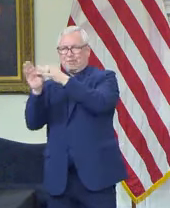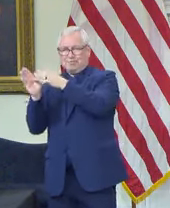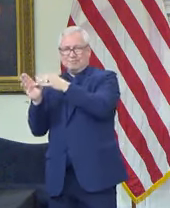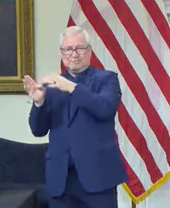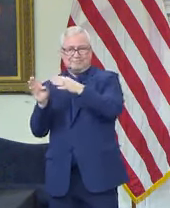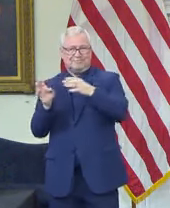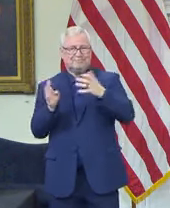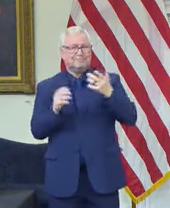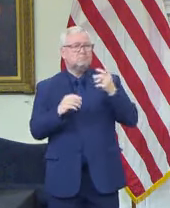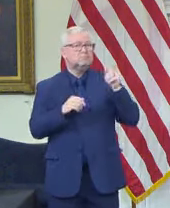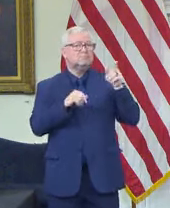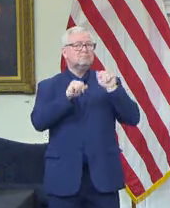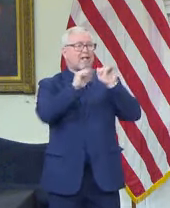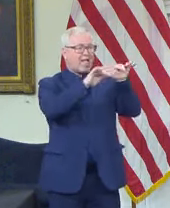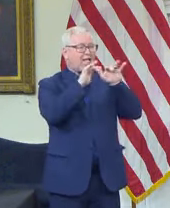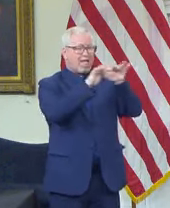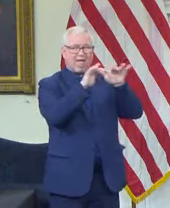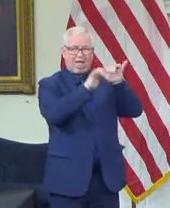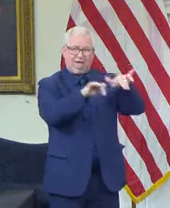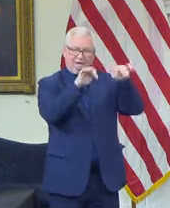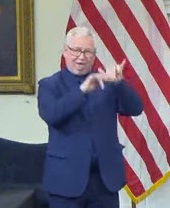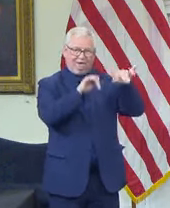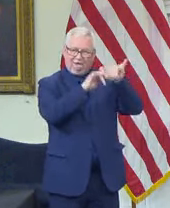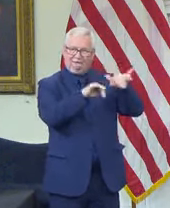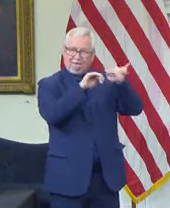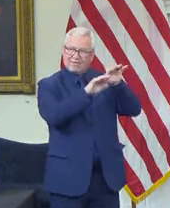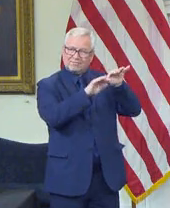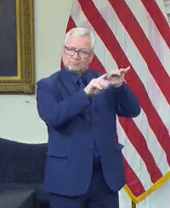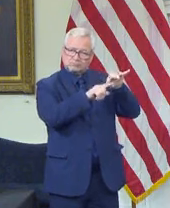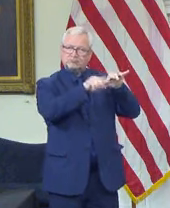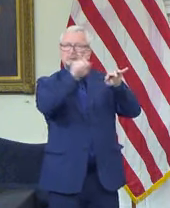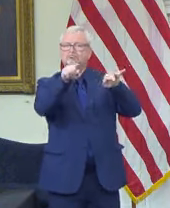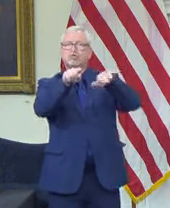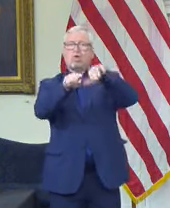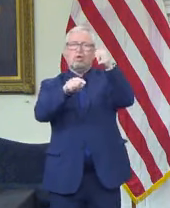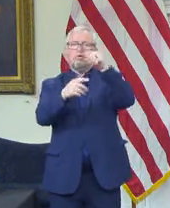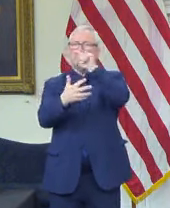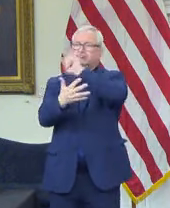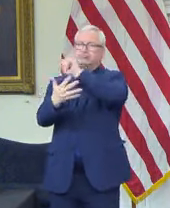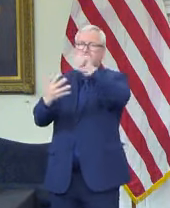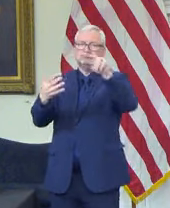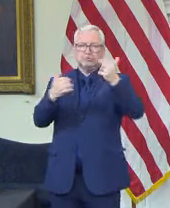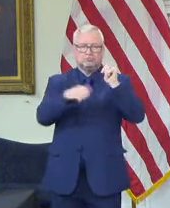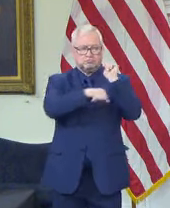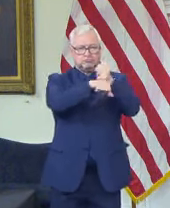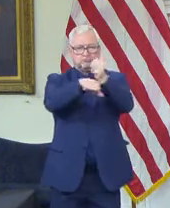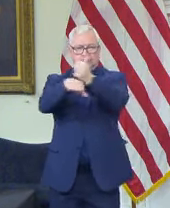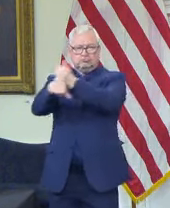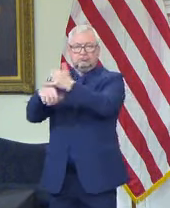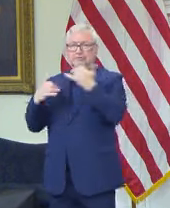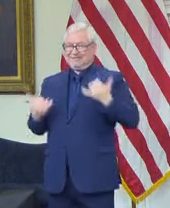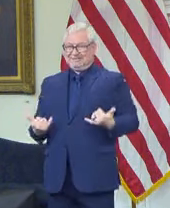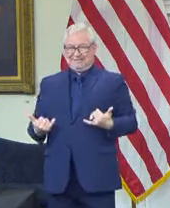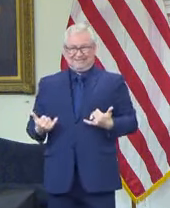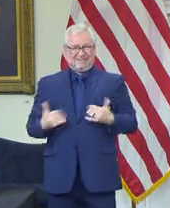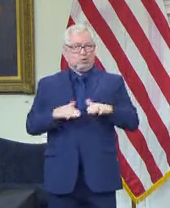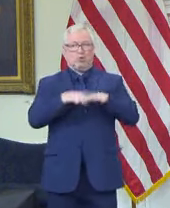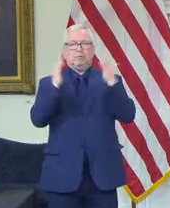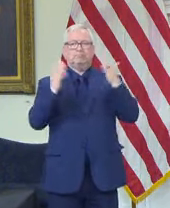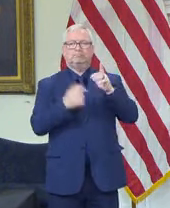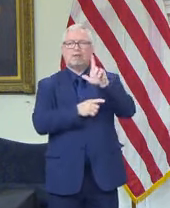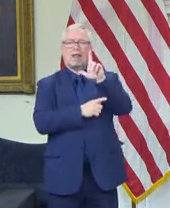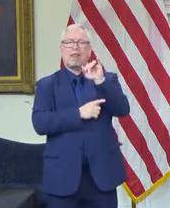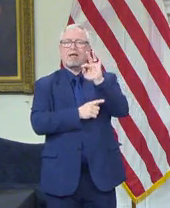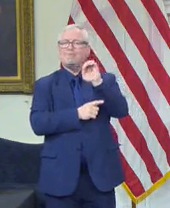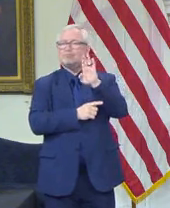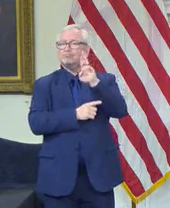that our 19th site is now operational at LifeBridge Health in Carroll County. A new site